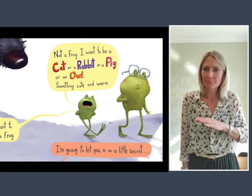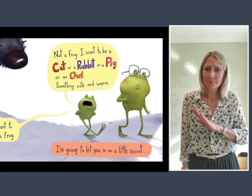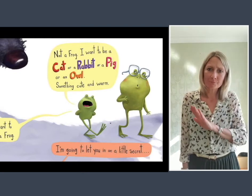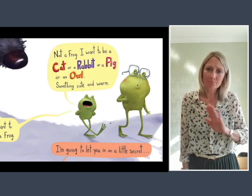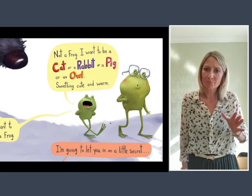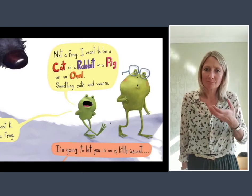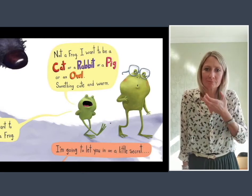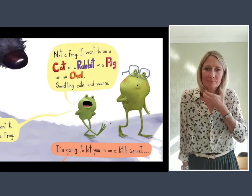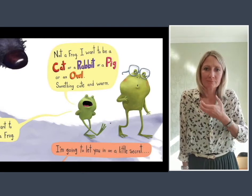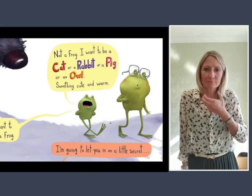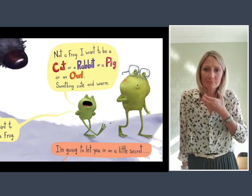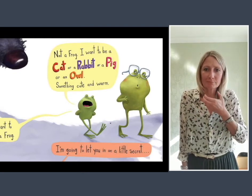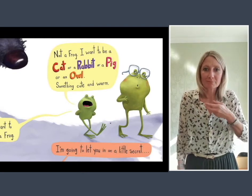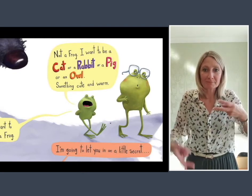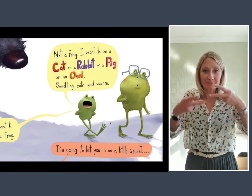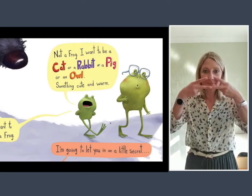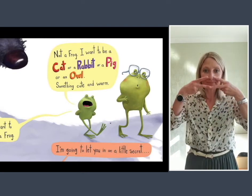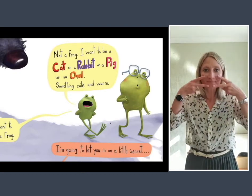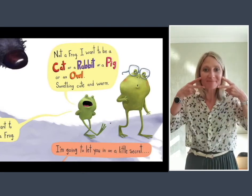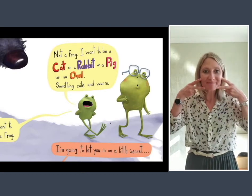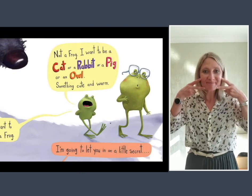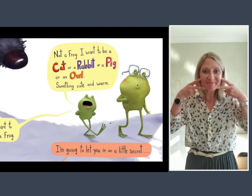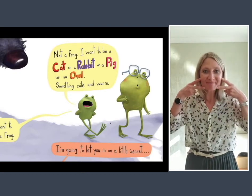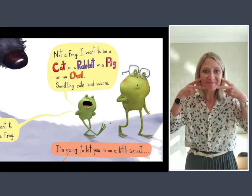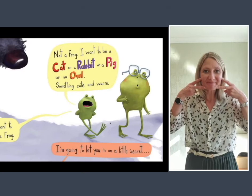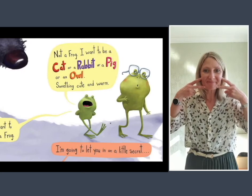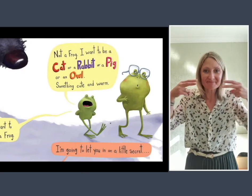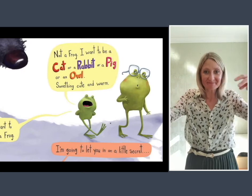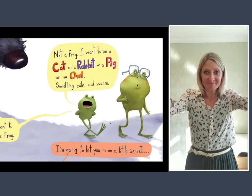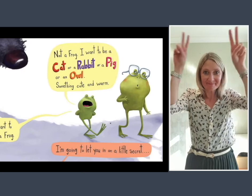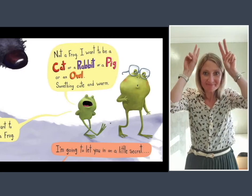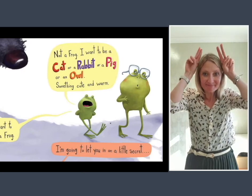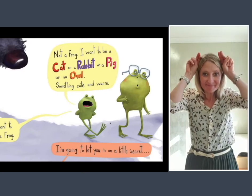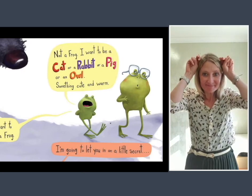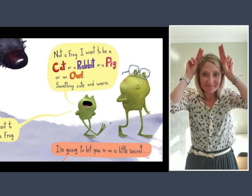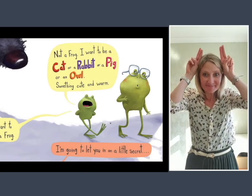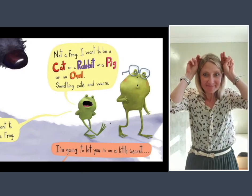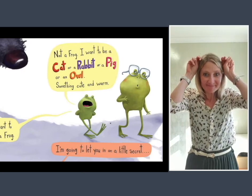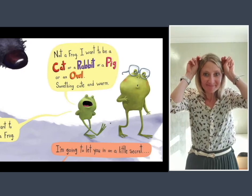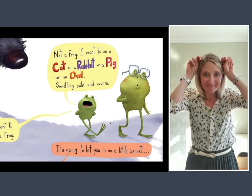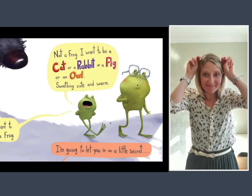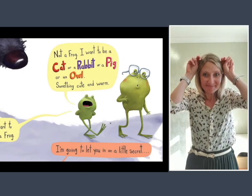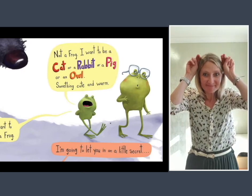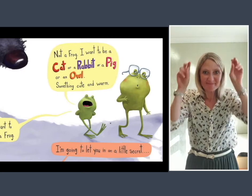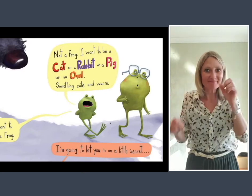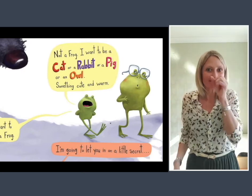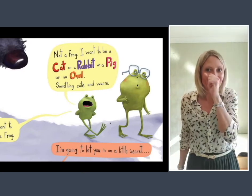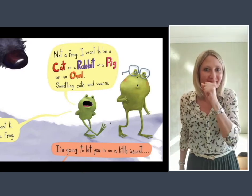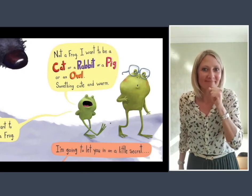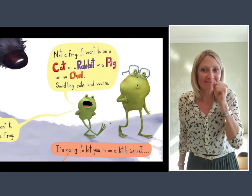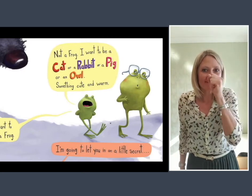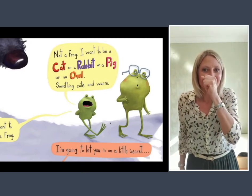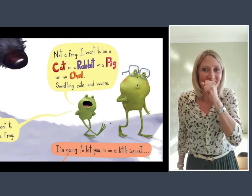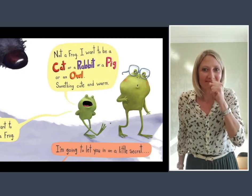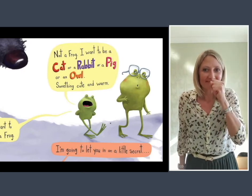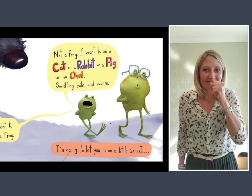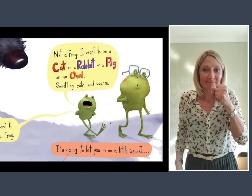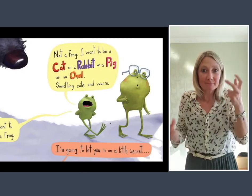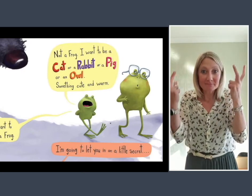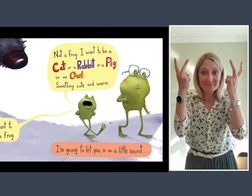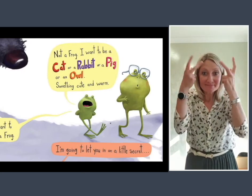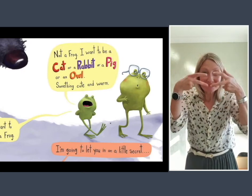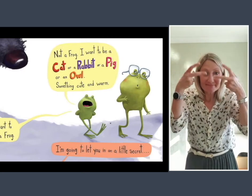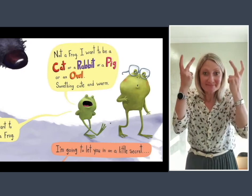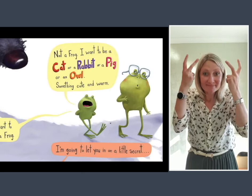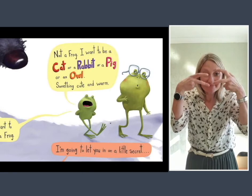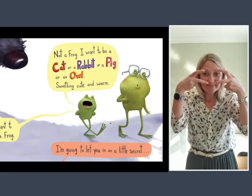Not a frog. I want to be a cat, or a rabbit, or a pig, or an